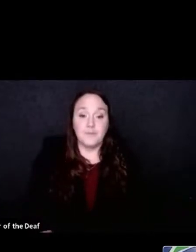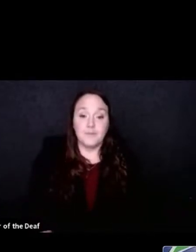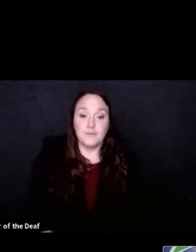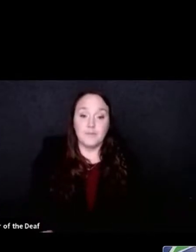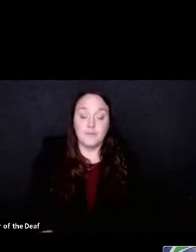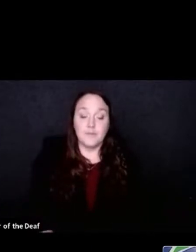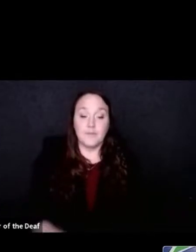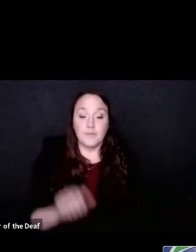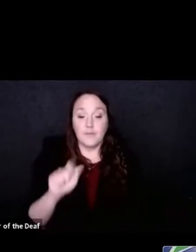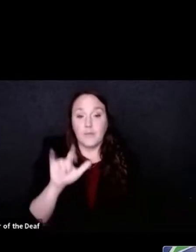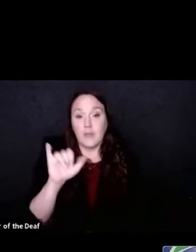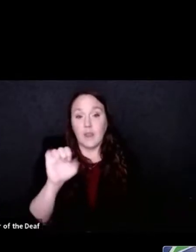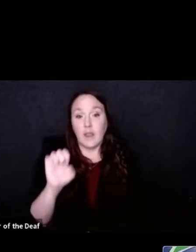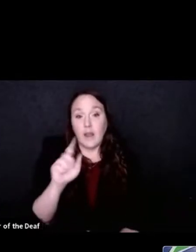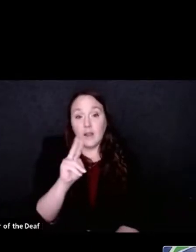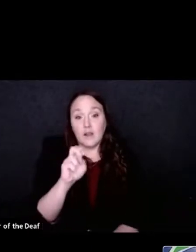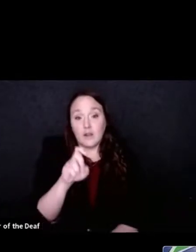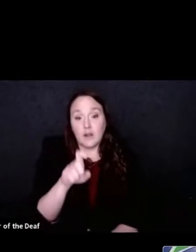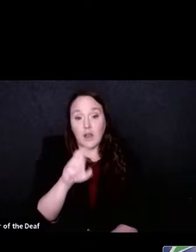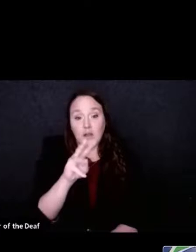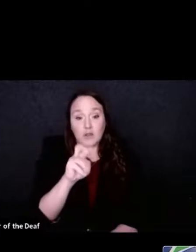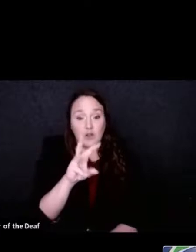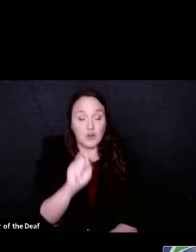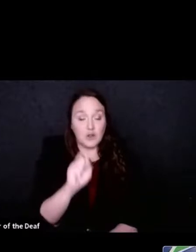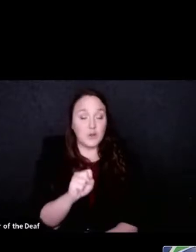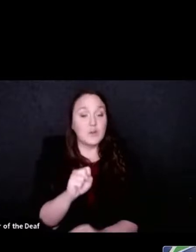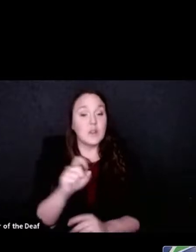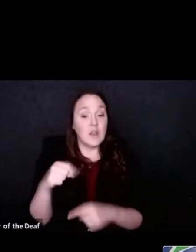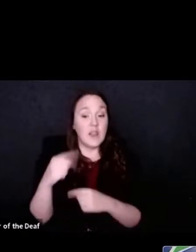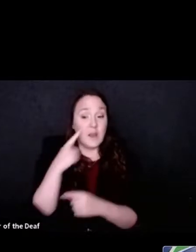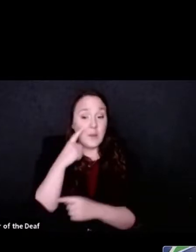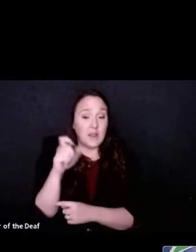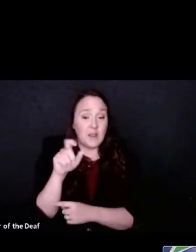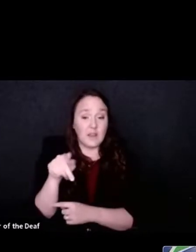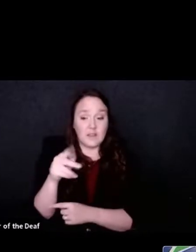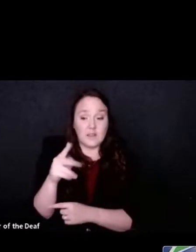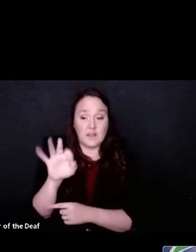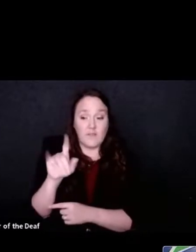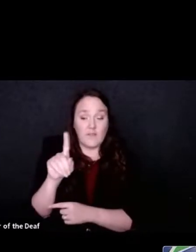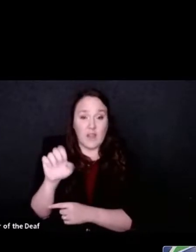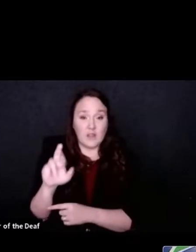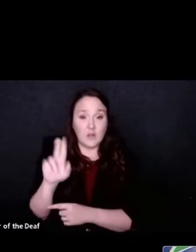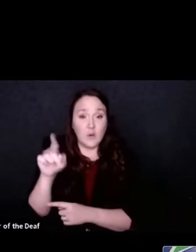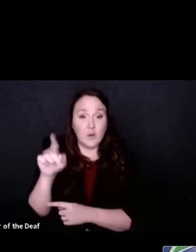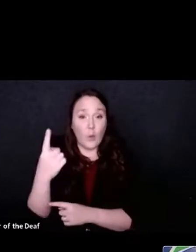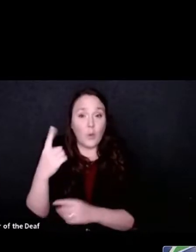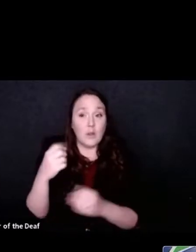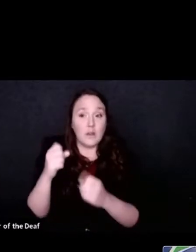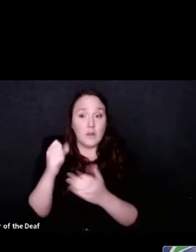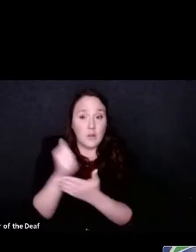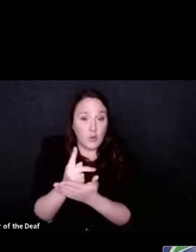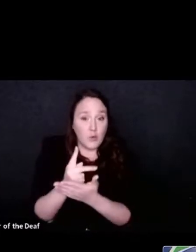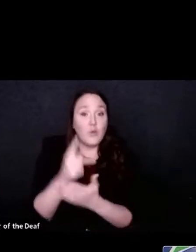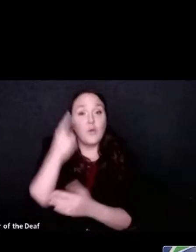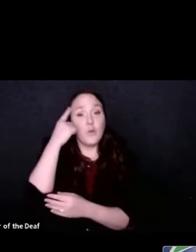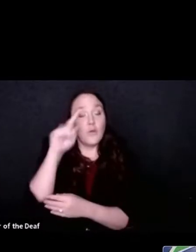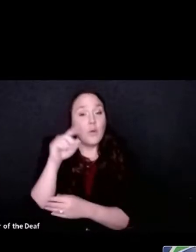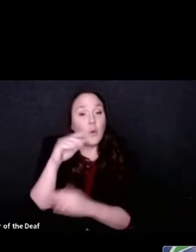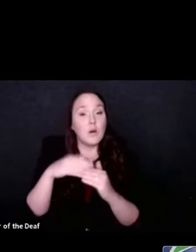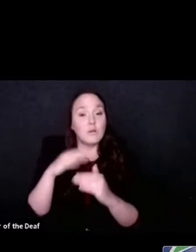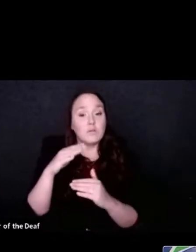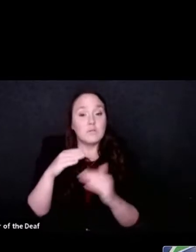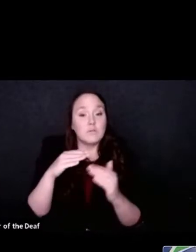then. Allie with Knox News for Charity. Since Pfizer is the only vaccine authorized for 16 and 17-year-olds, how